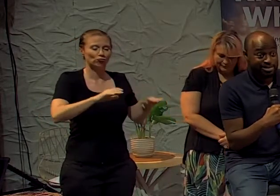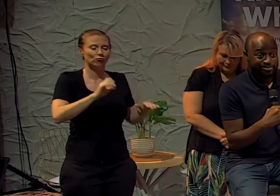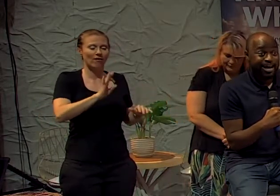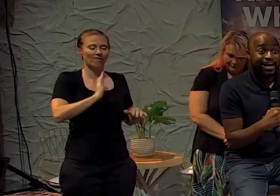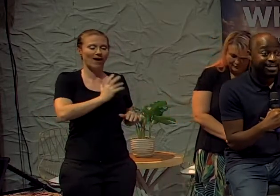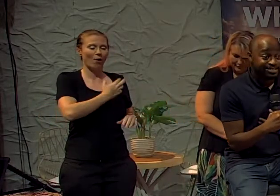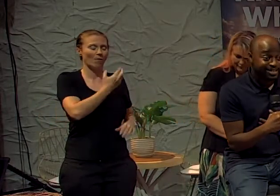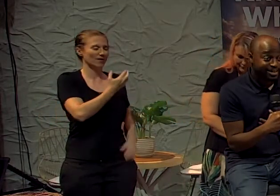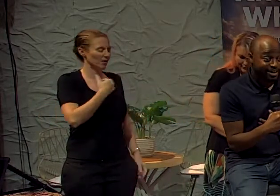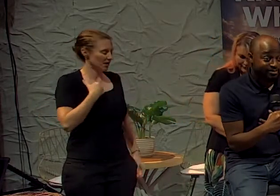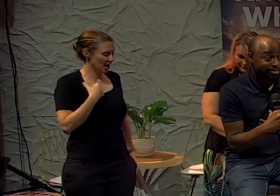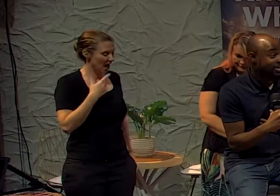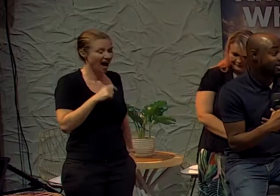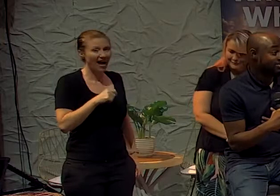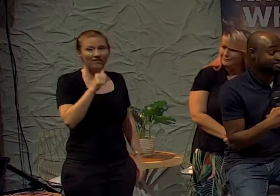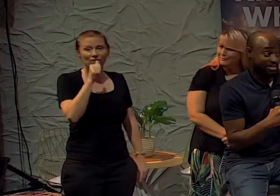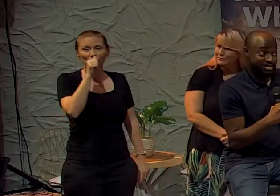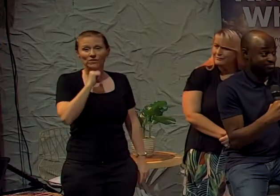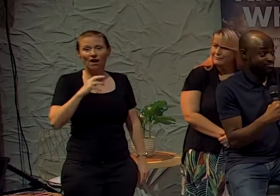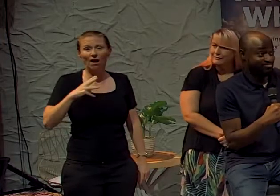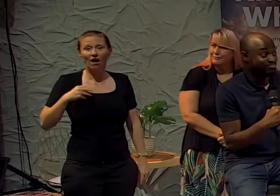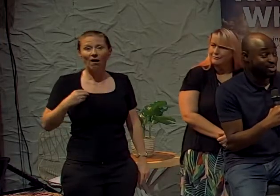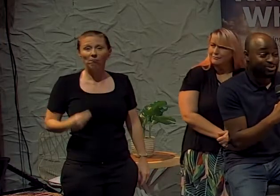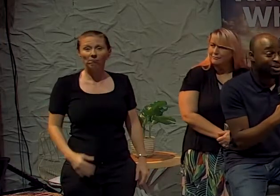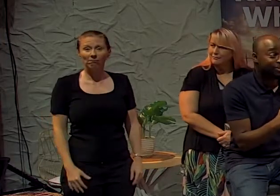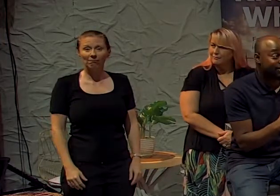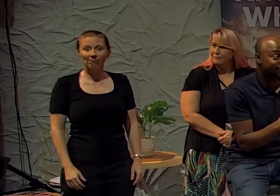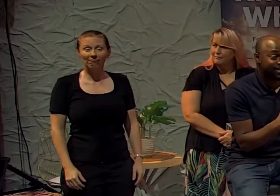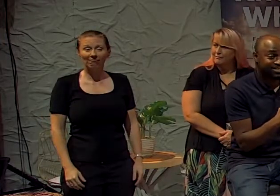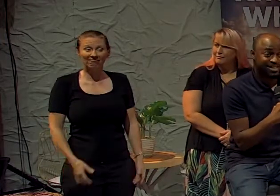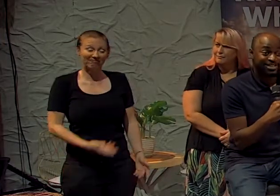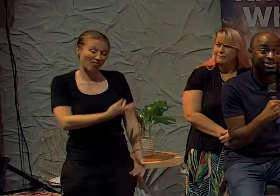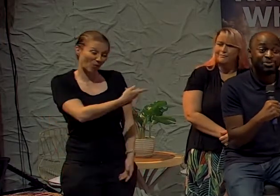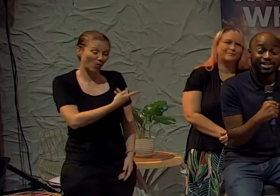So what does that mean? I gotta suck it up. And those are our